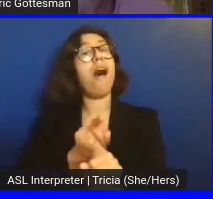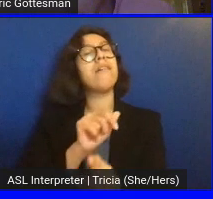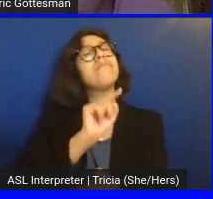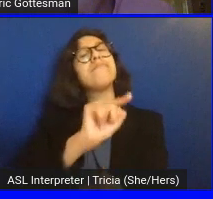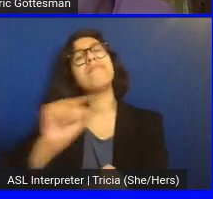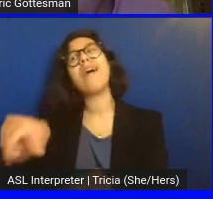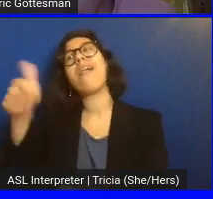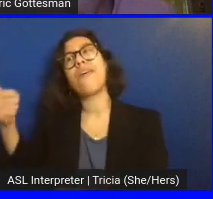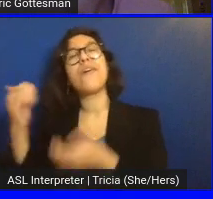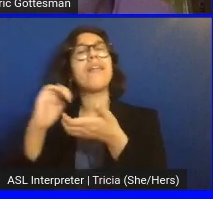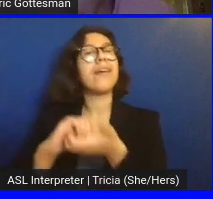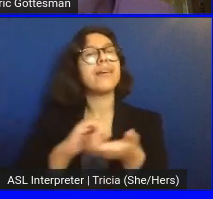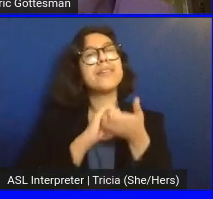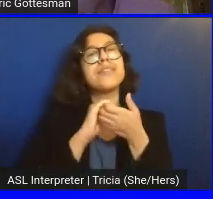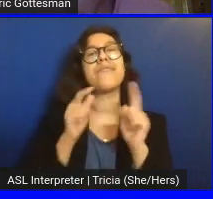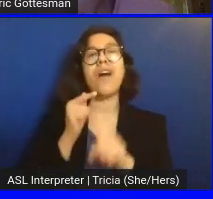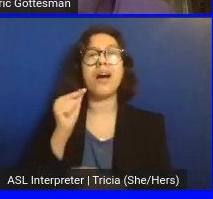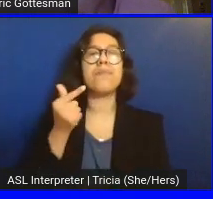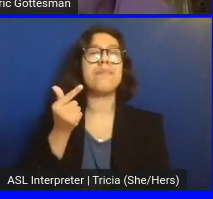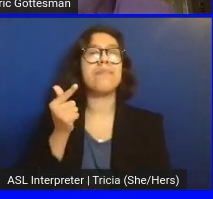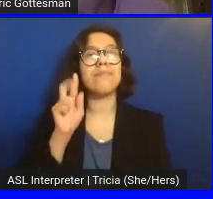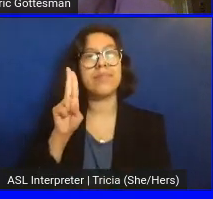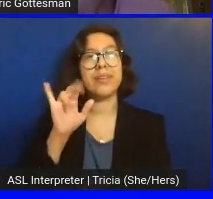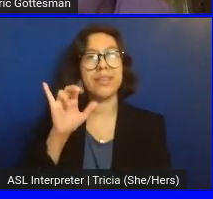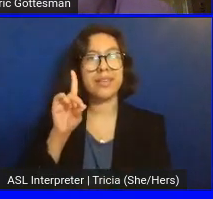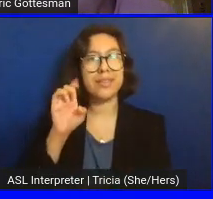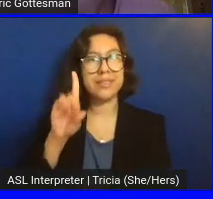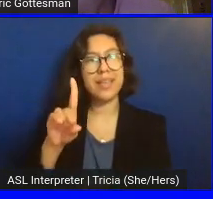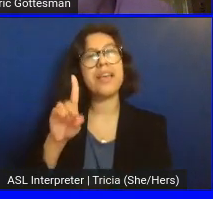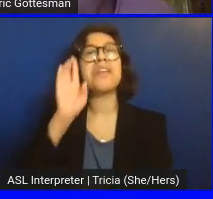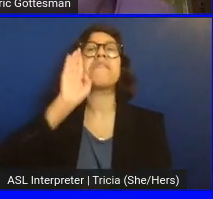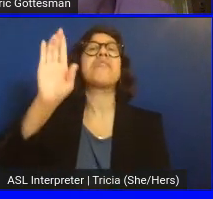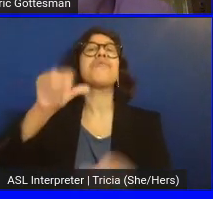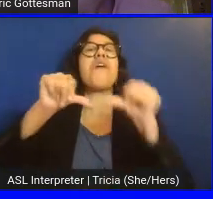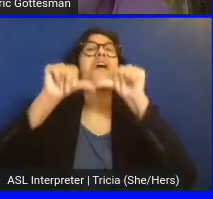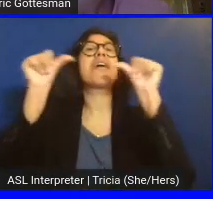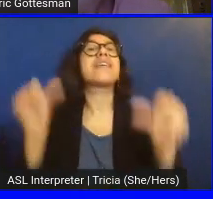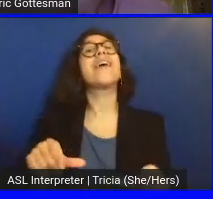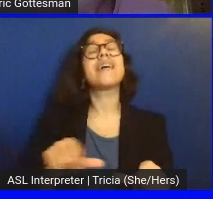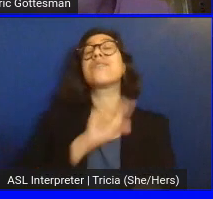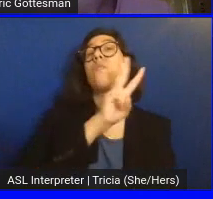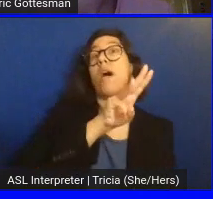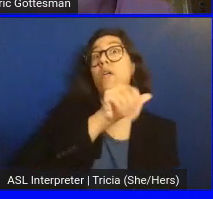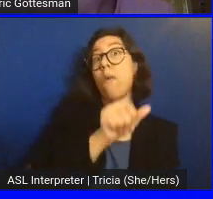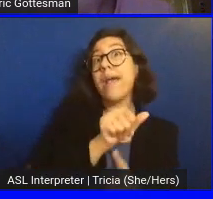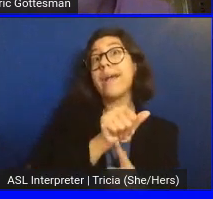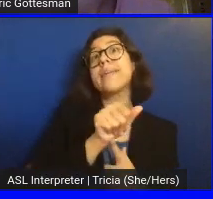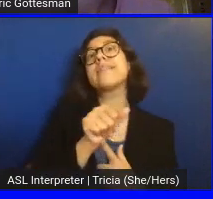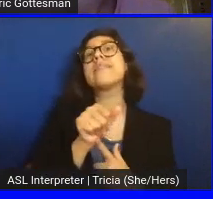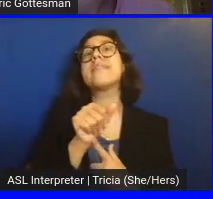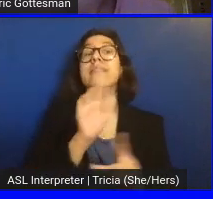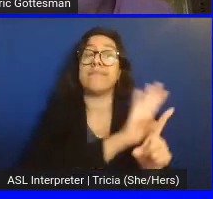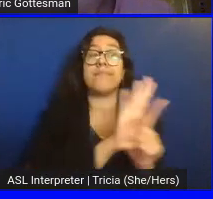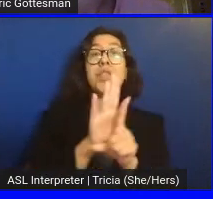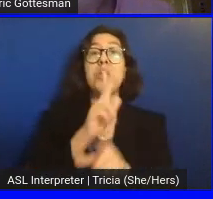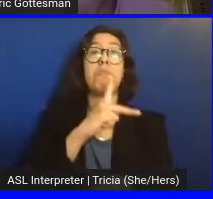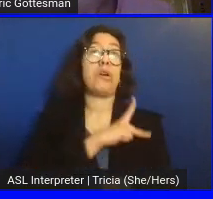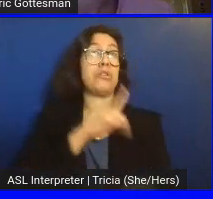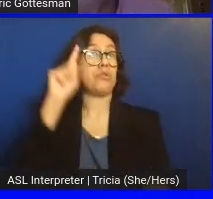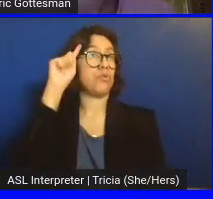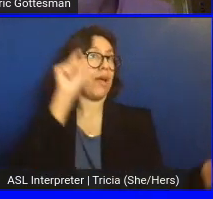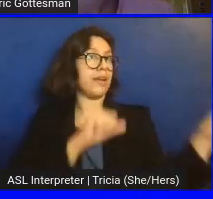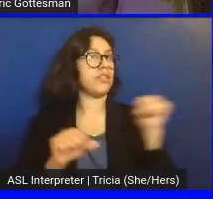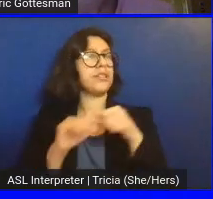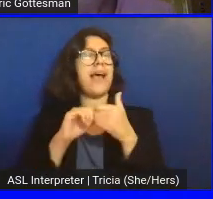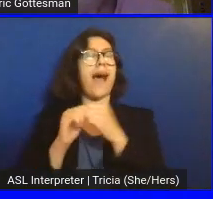collectives from Guild of Future Architects. We have wide awakes, people who are giving their personal strategies to